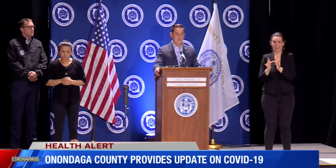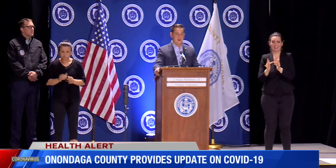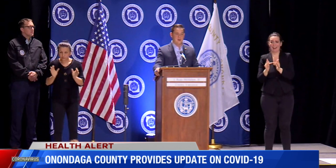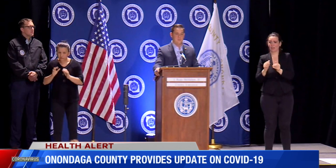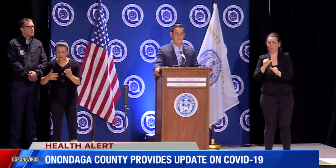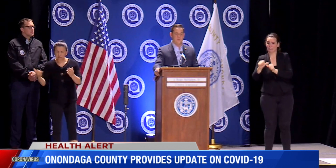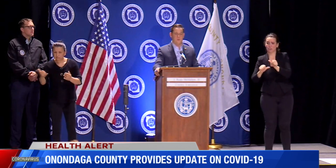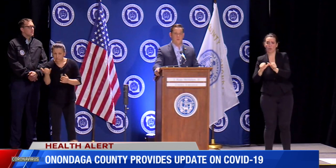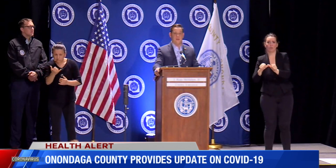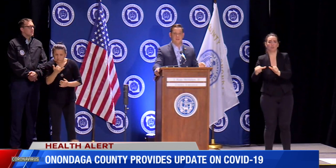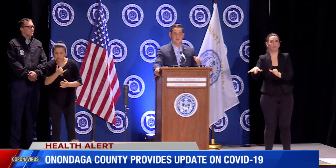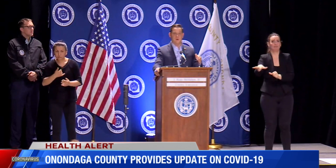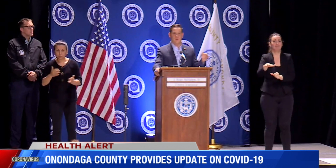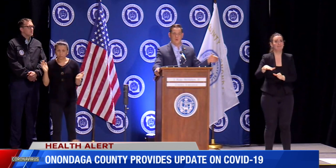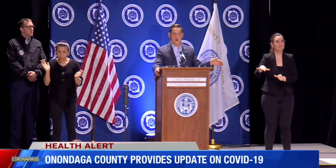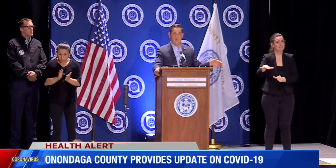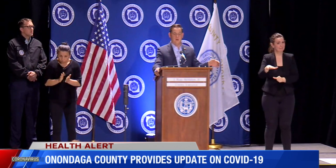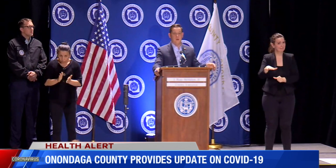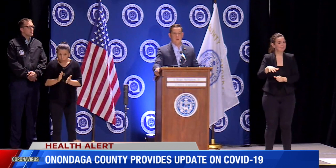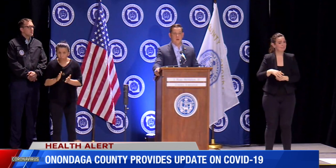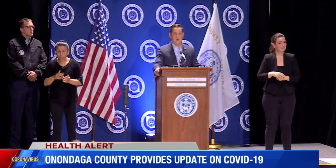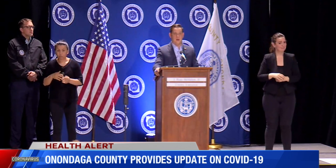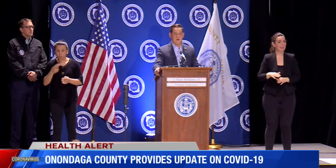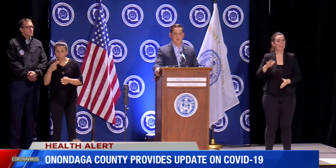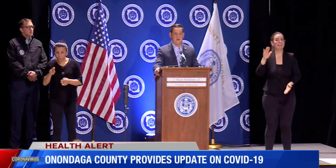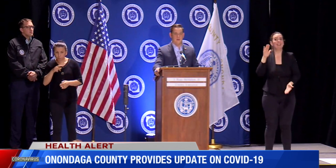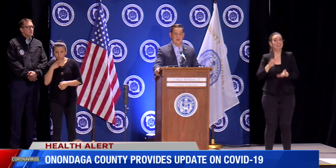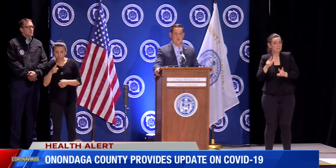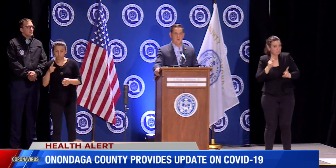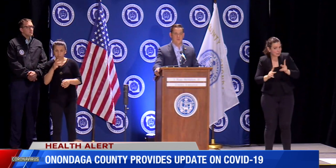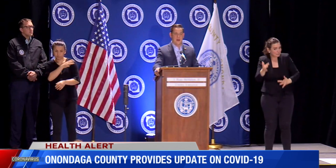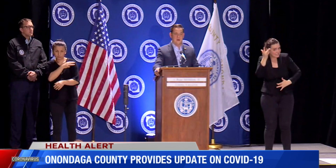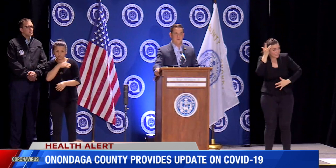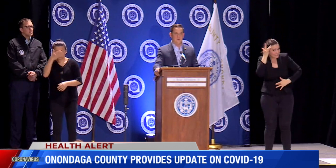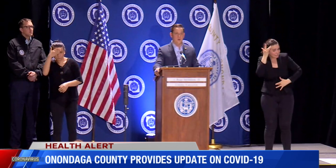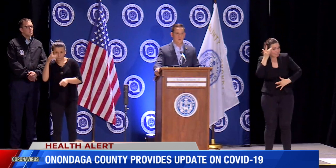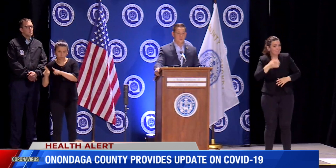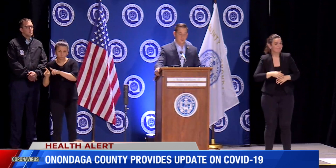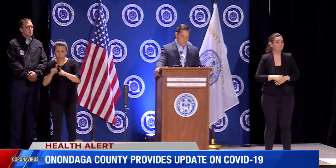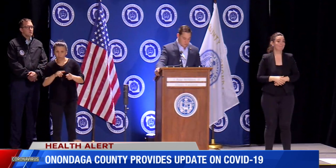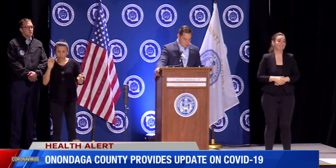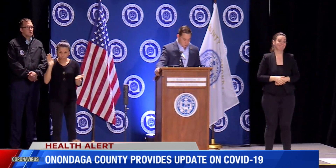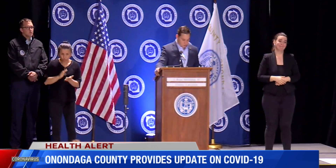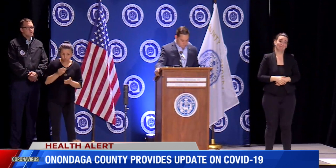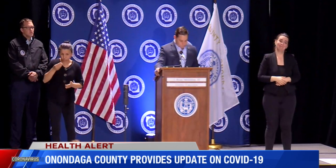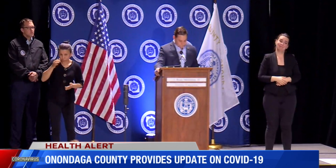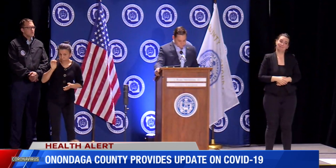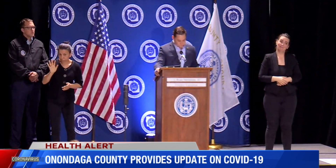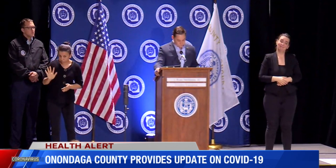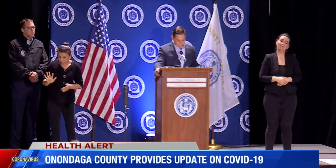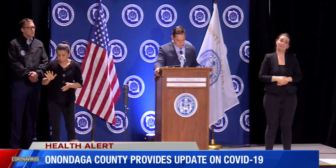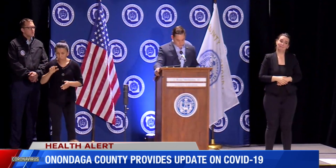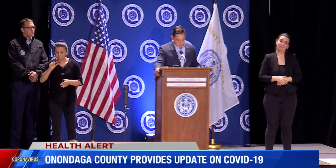the less people will be getting sick overall, and that will drive good results for the community.